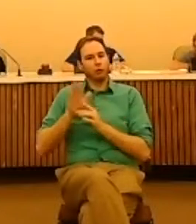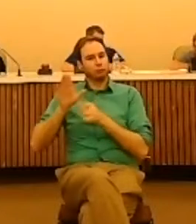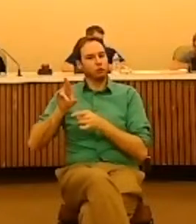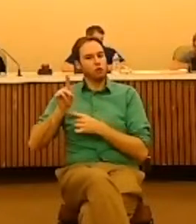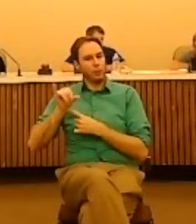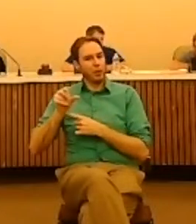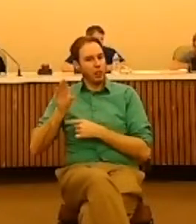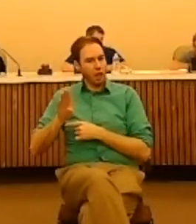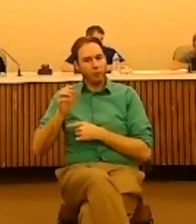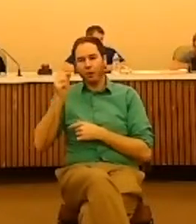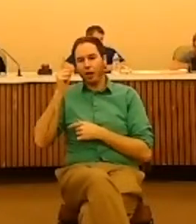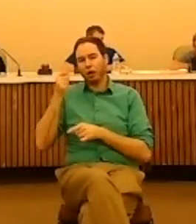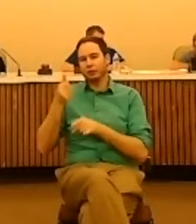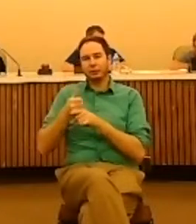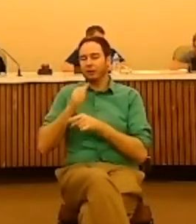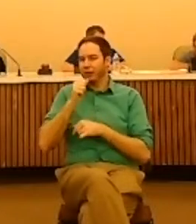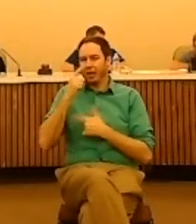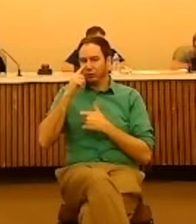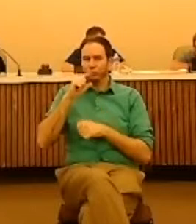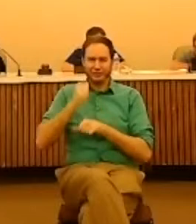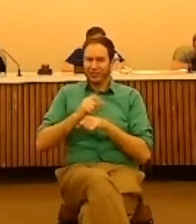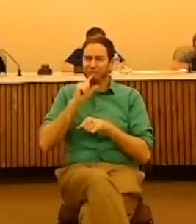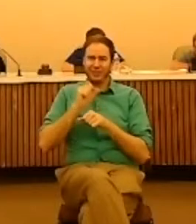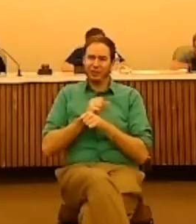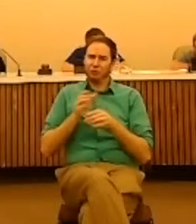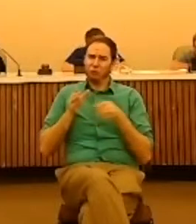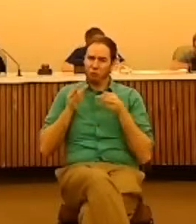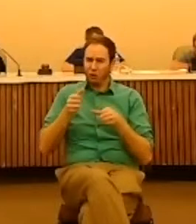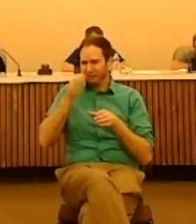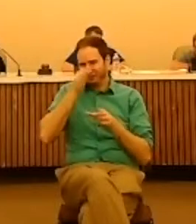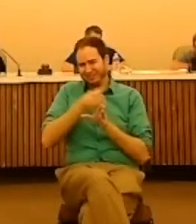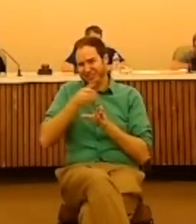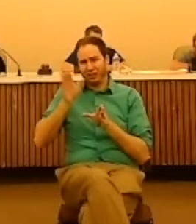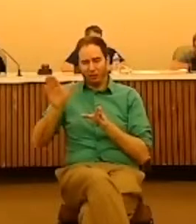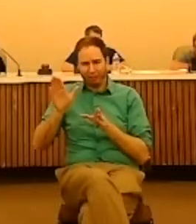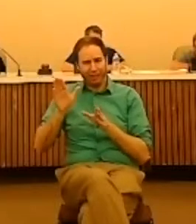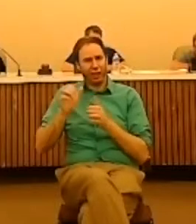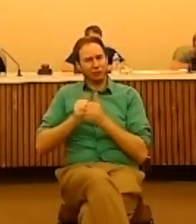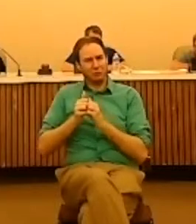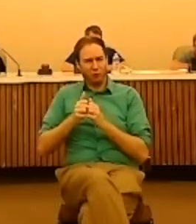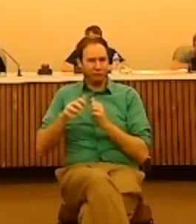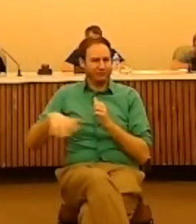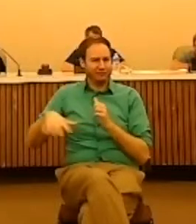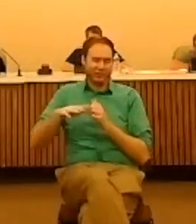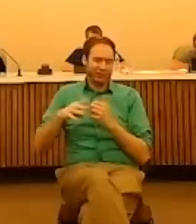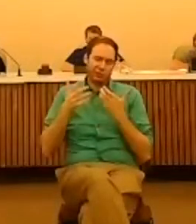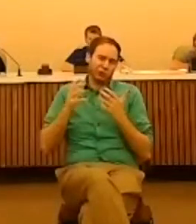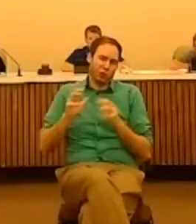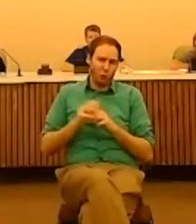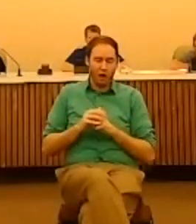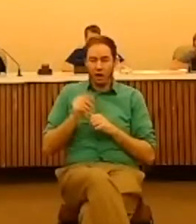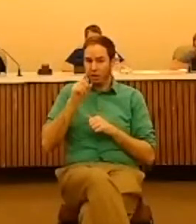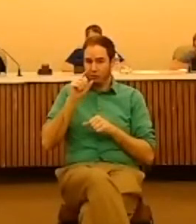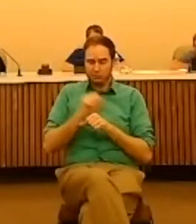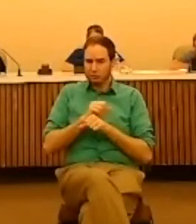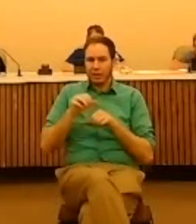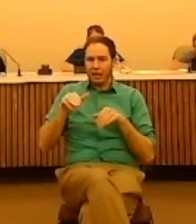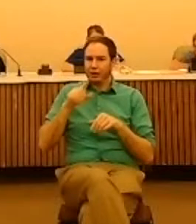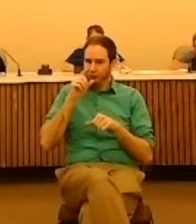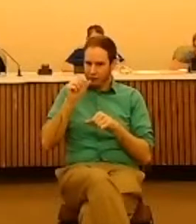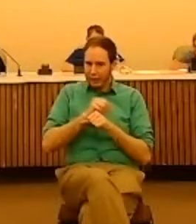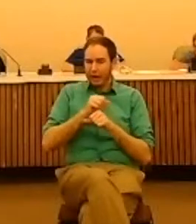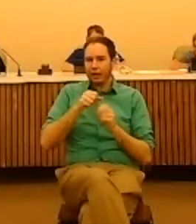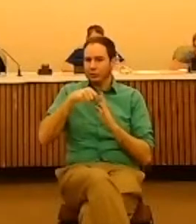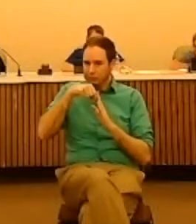but they weren't interested in having a road going right next to their field, so they weren't. Okay. And that didn't even get into the question as to